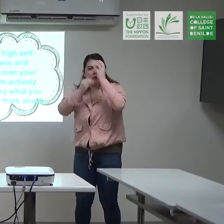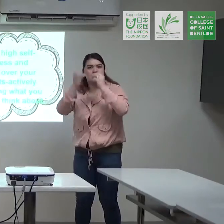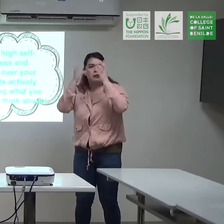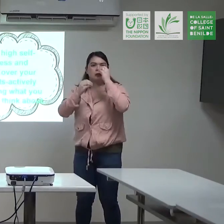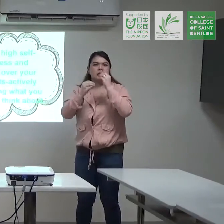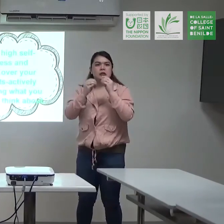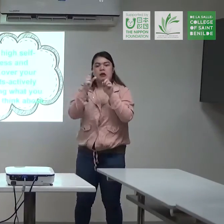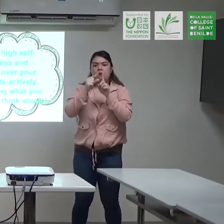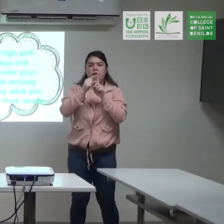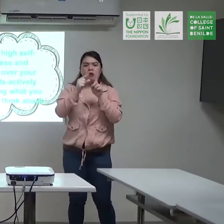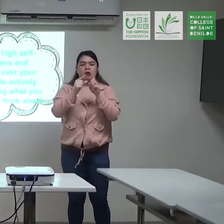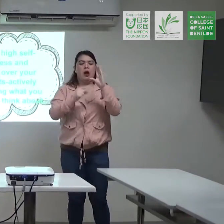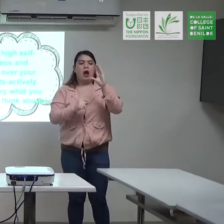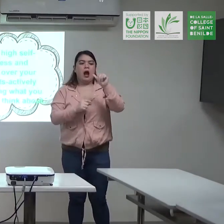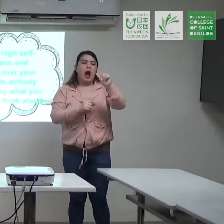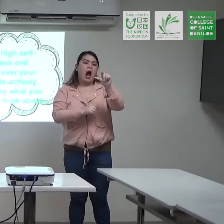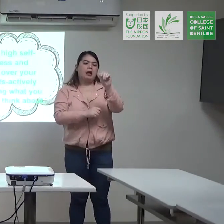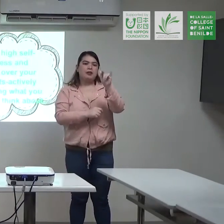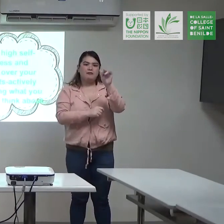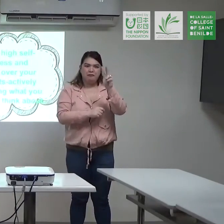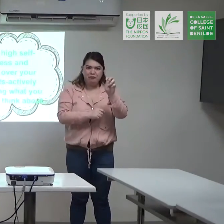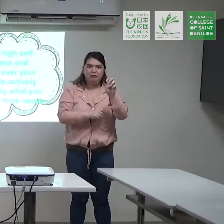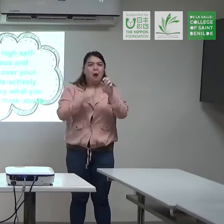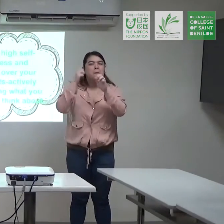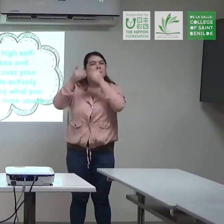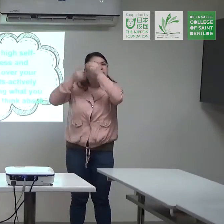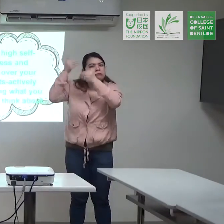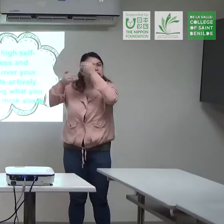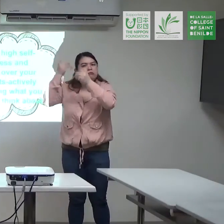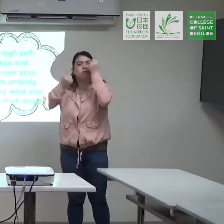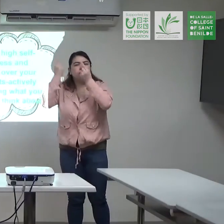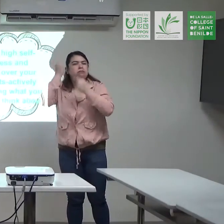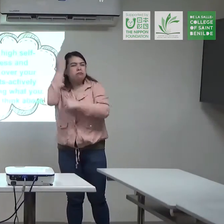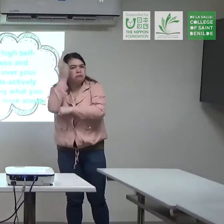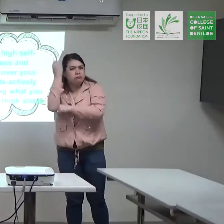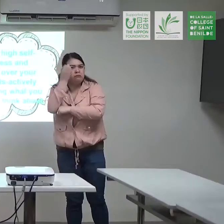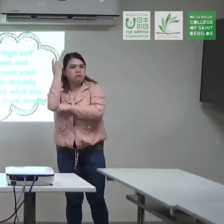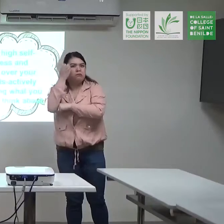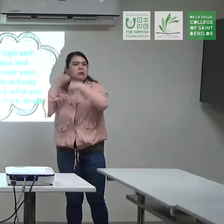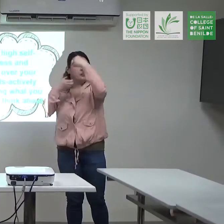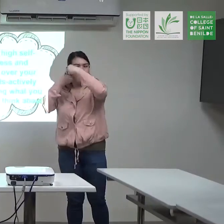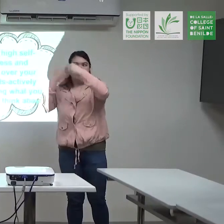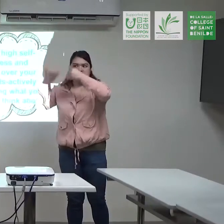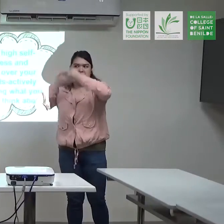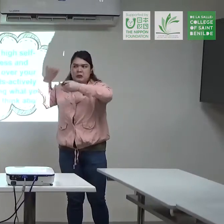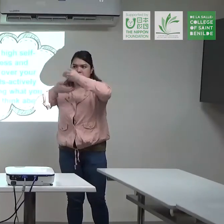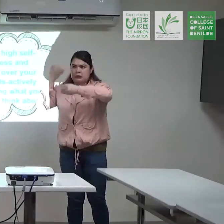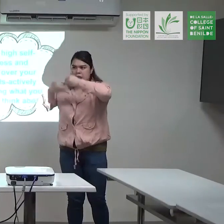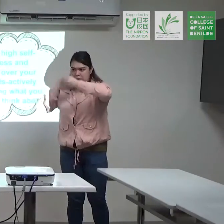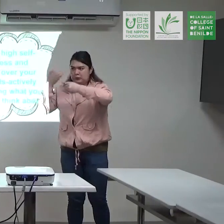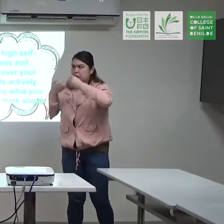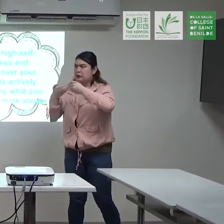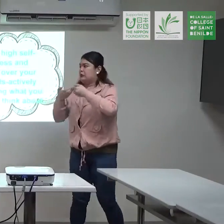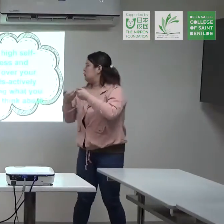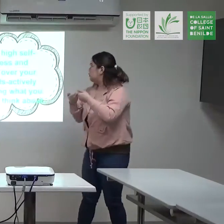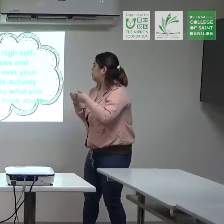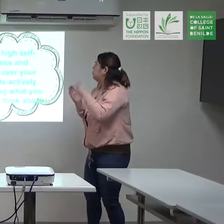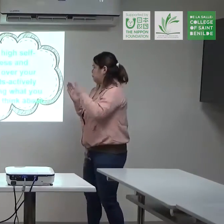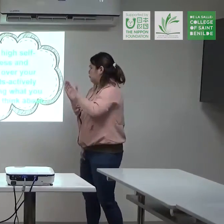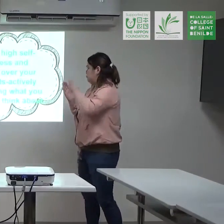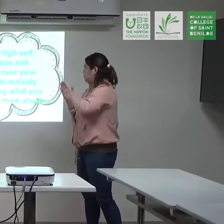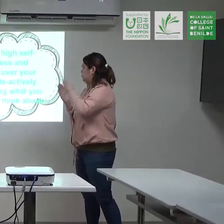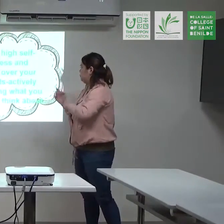is active control of one's thoughts or mental process. Actively